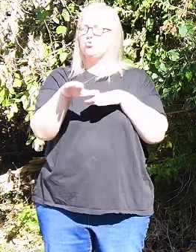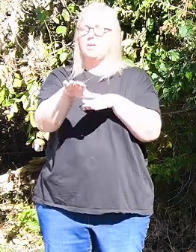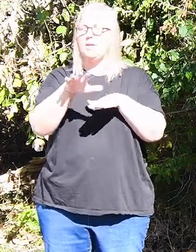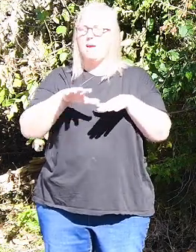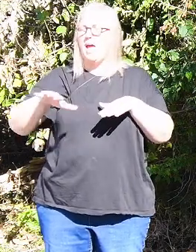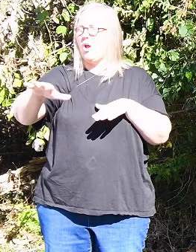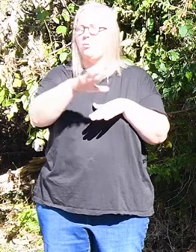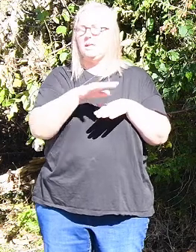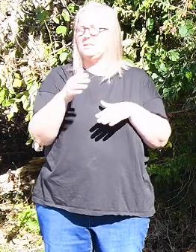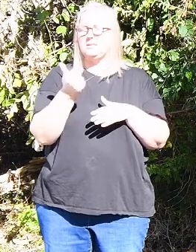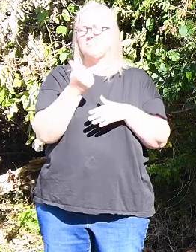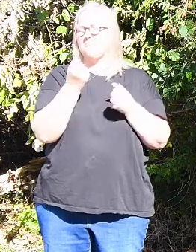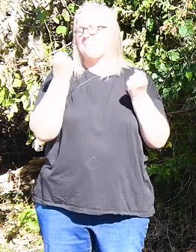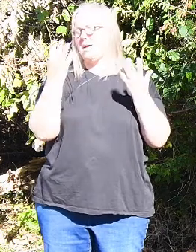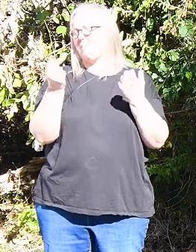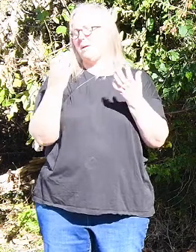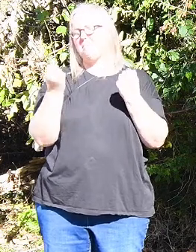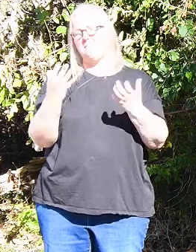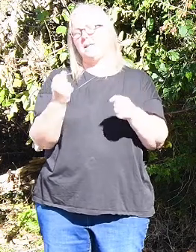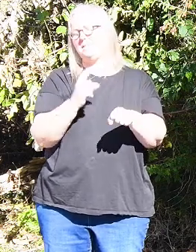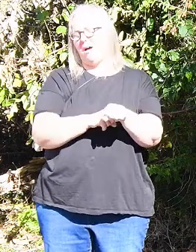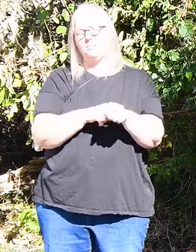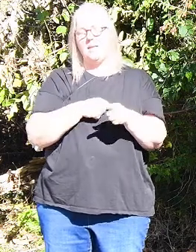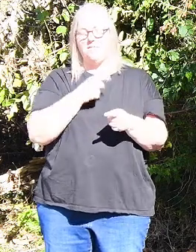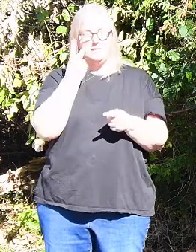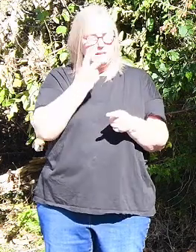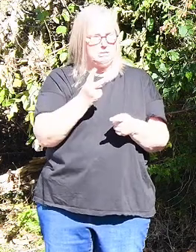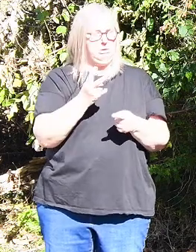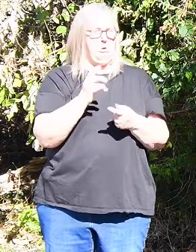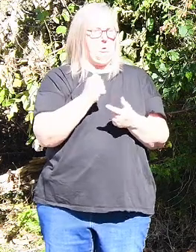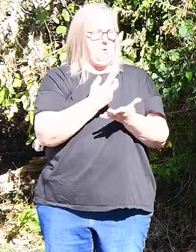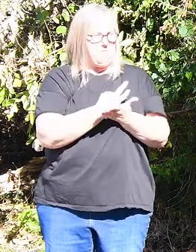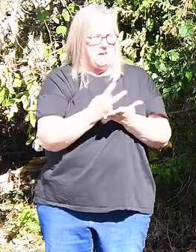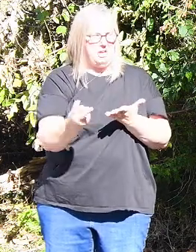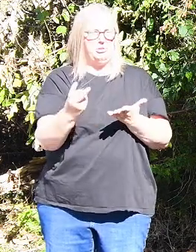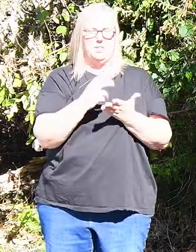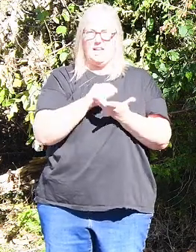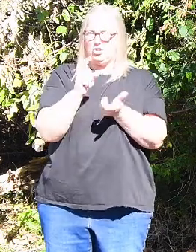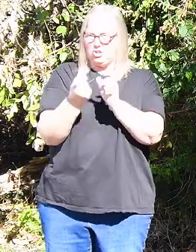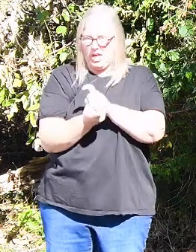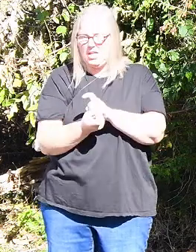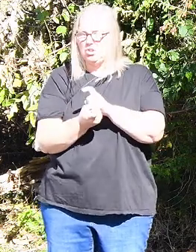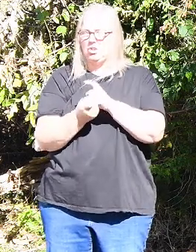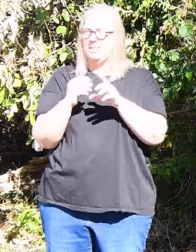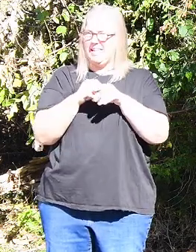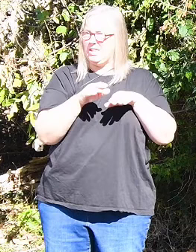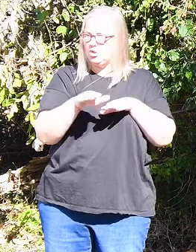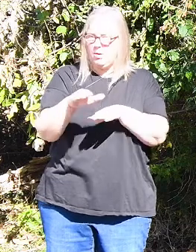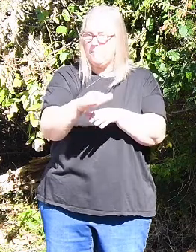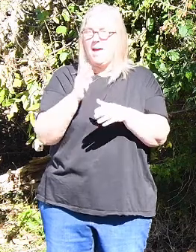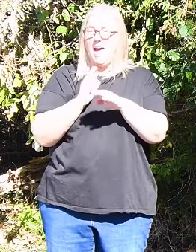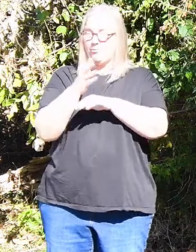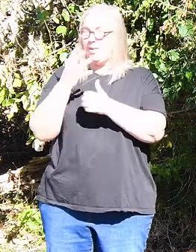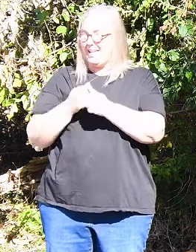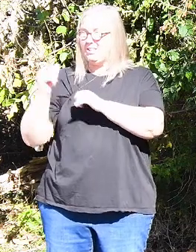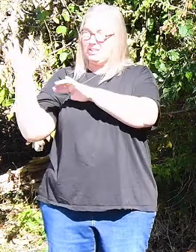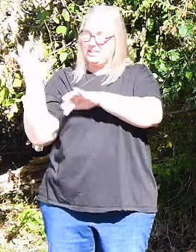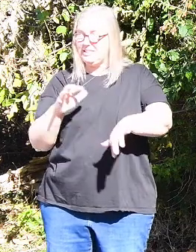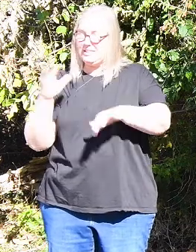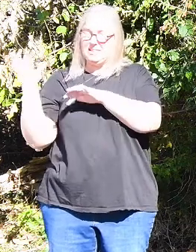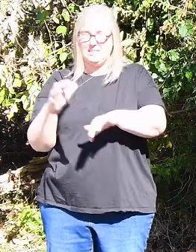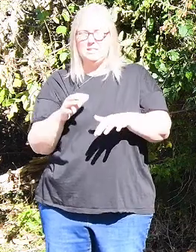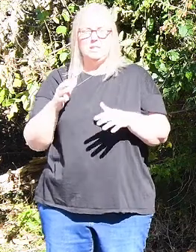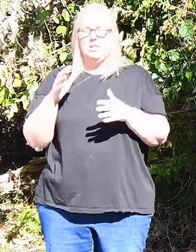dozens of times now. I've seen the failures and changes in the streams after each successive storm. The stream banks are failing in